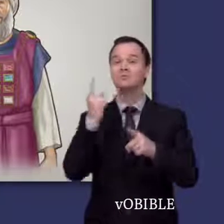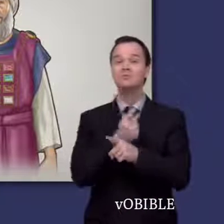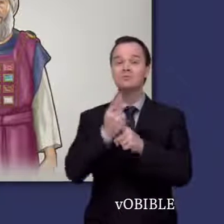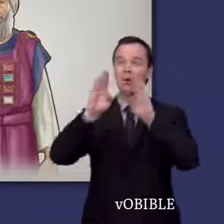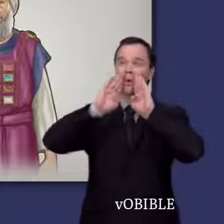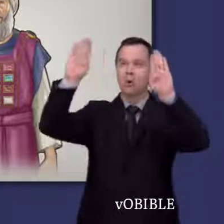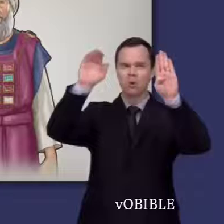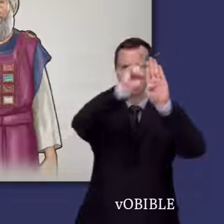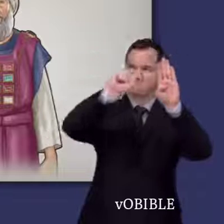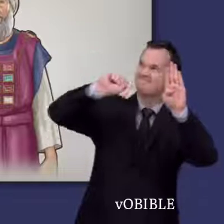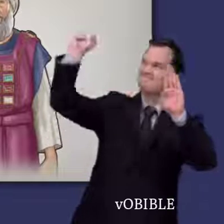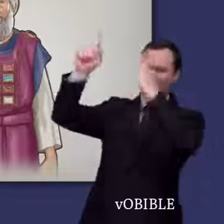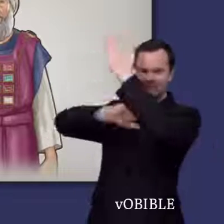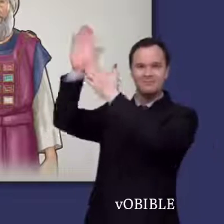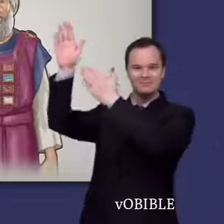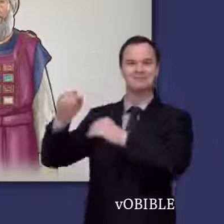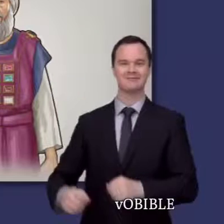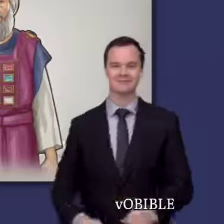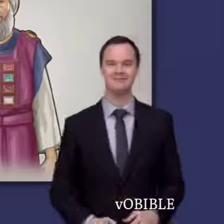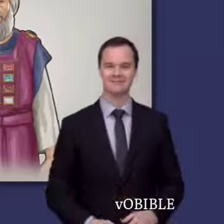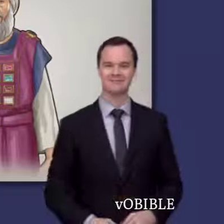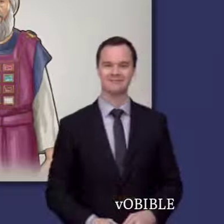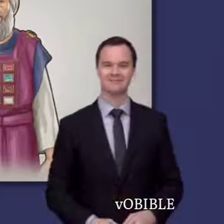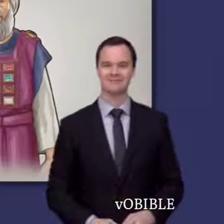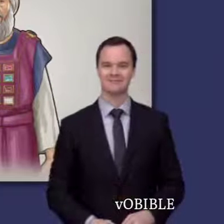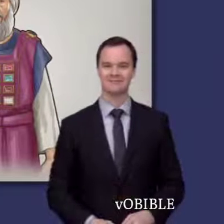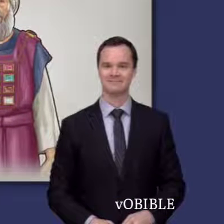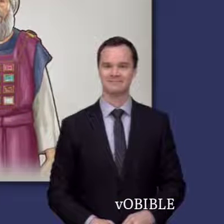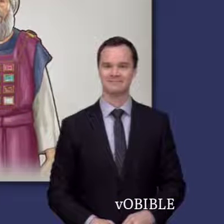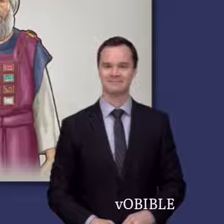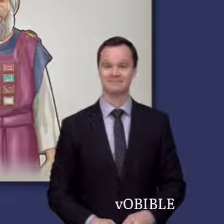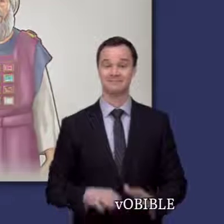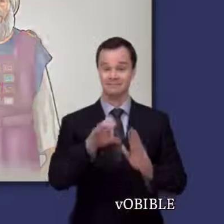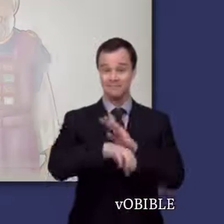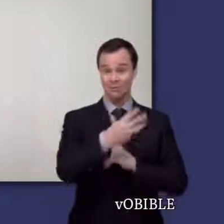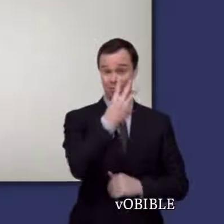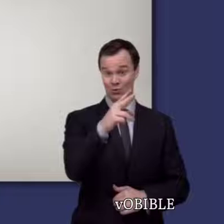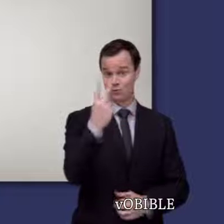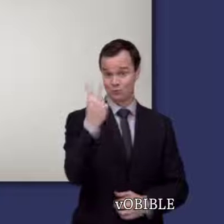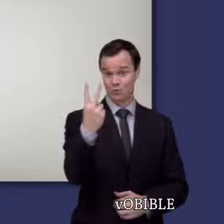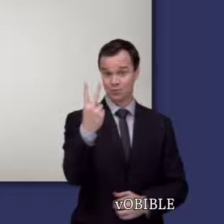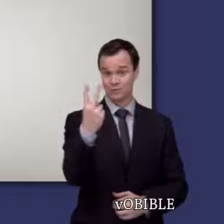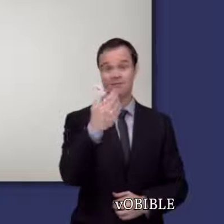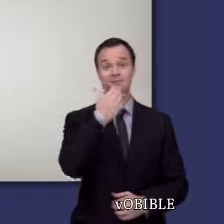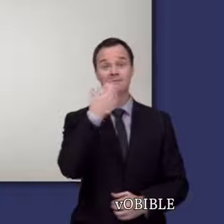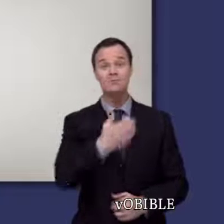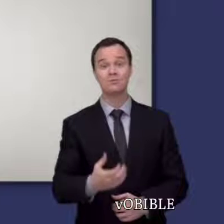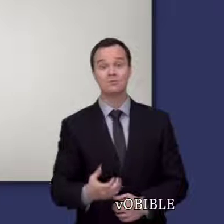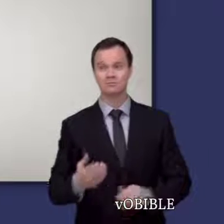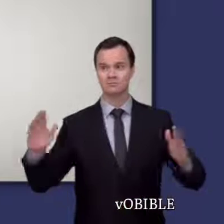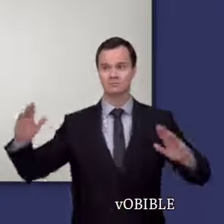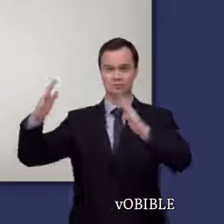plate. Engraved on the plate are the words, "Holiness belongs to Jehovah." In chapter